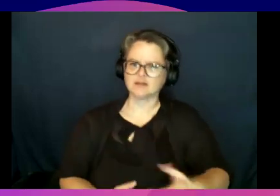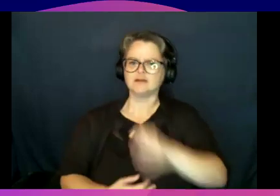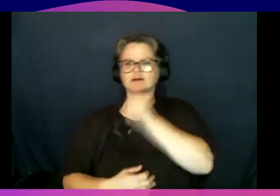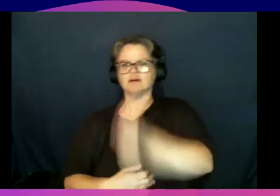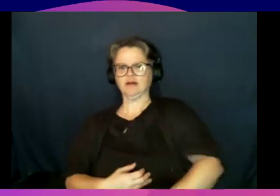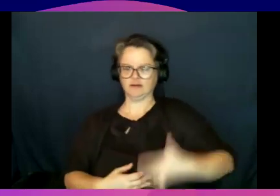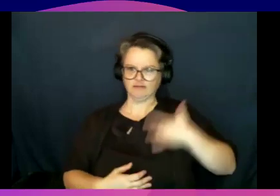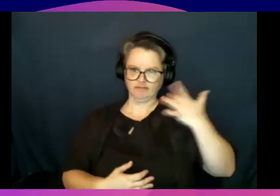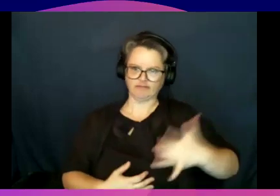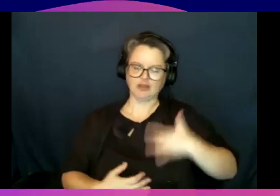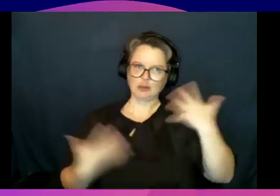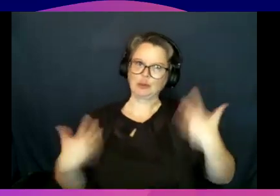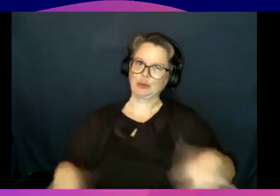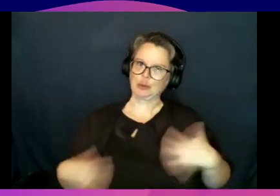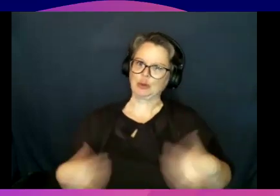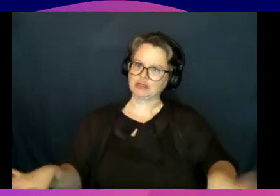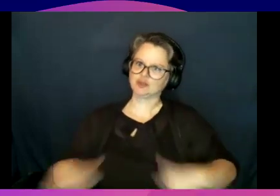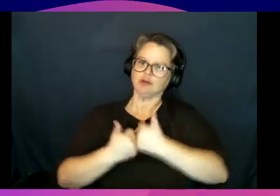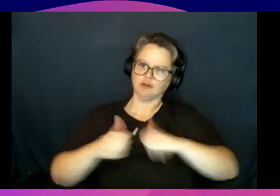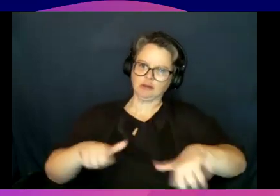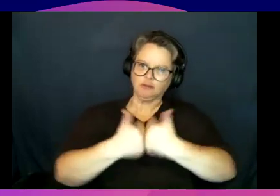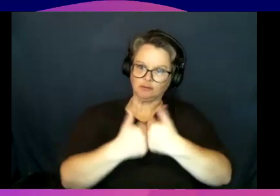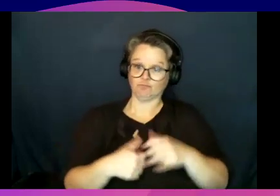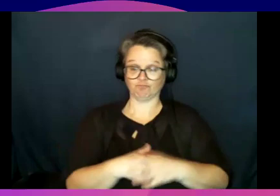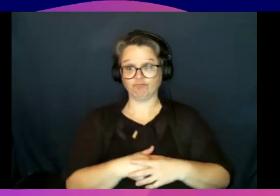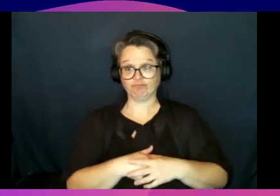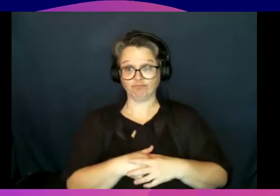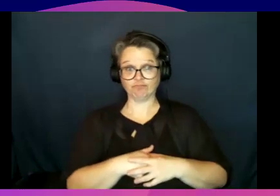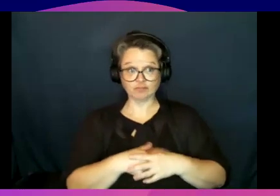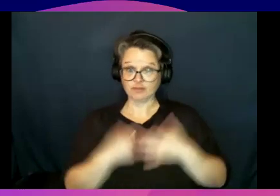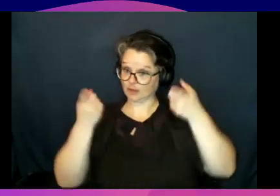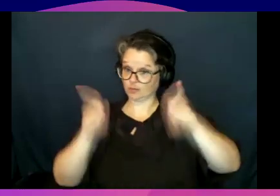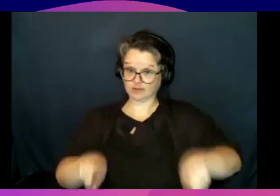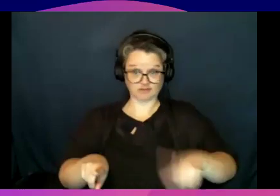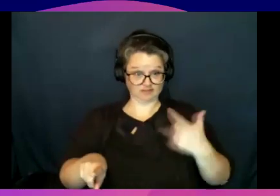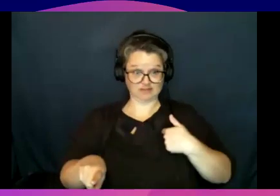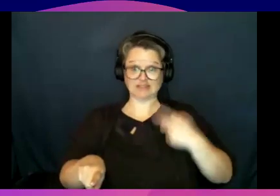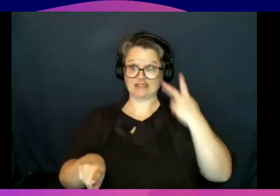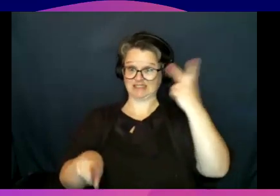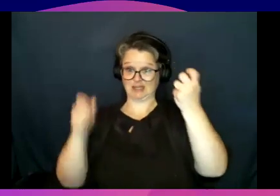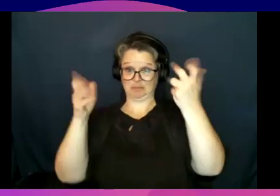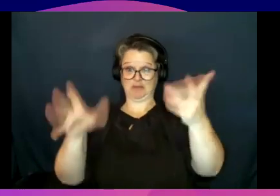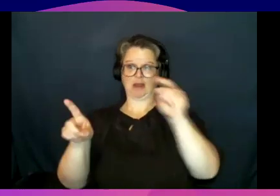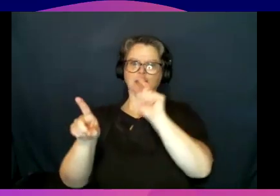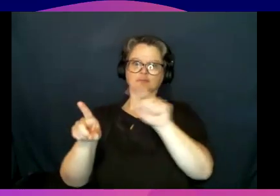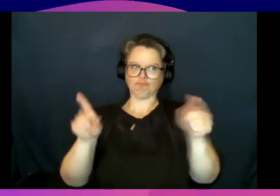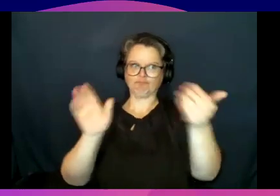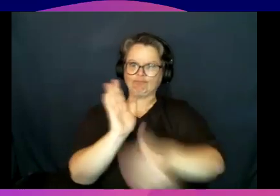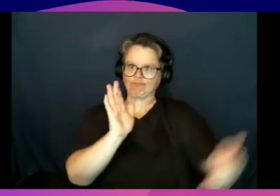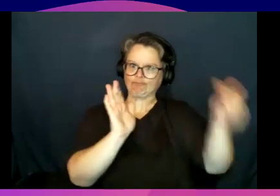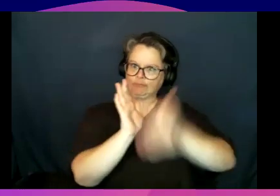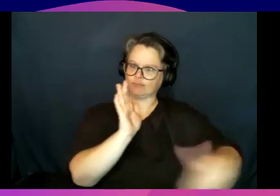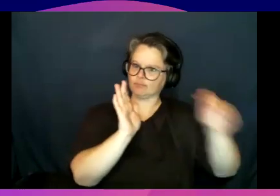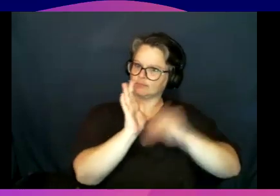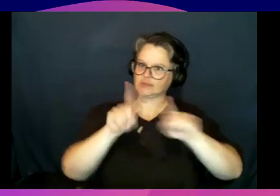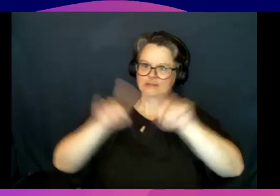happening across the sector and across the country, the workers remained passionate and committed to ending gender-based violence. The